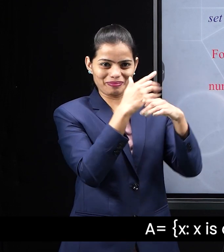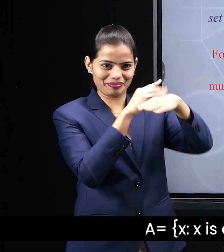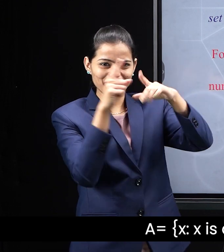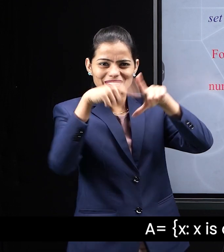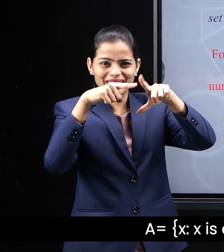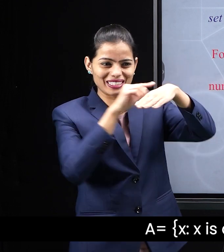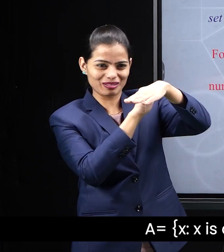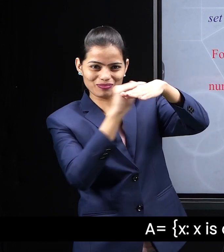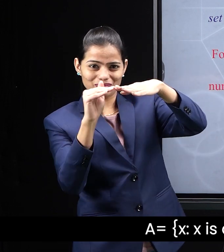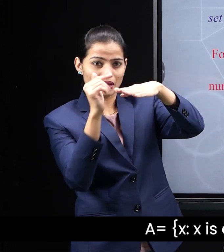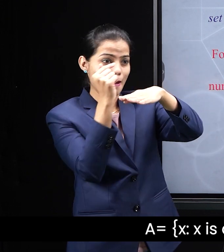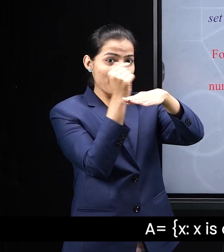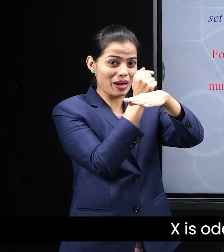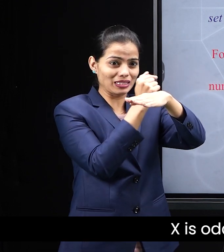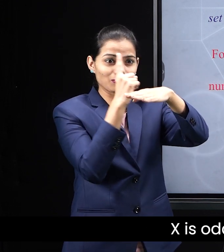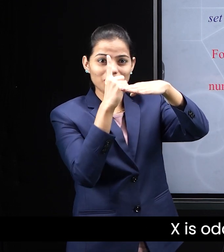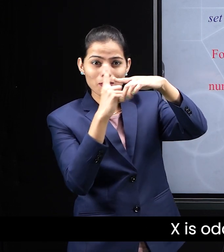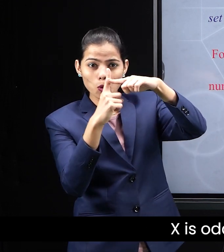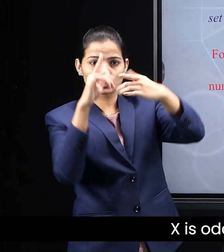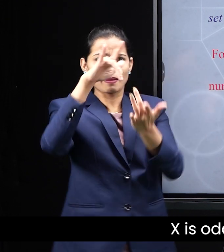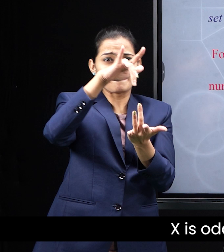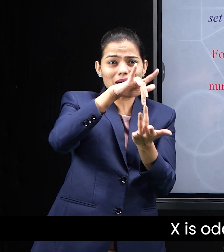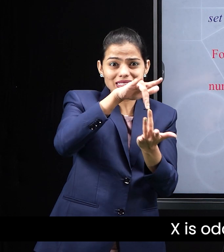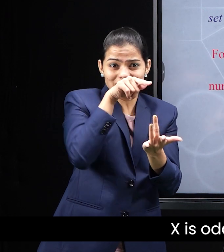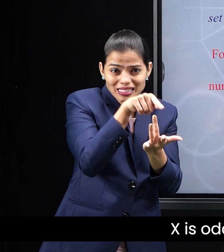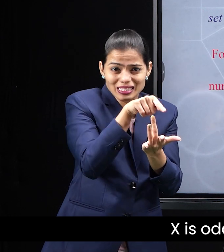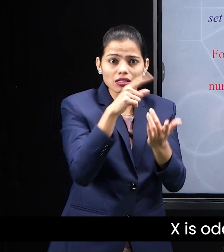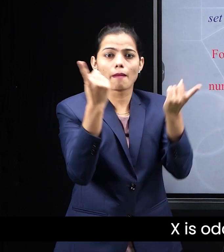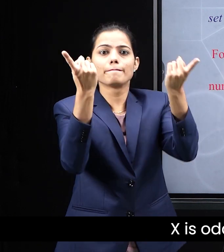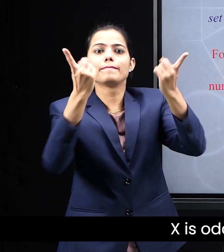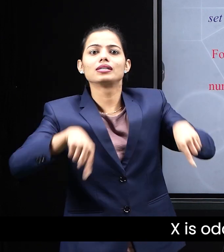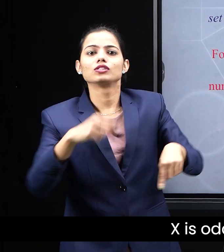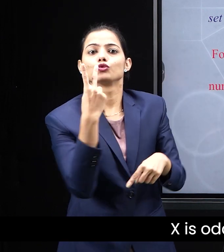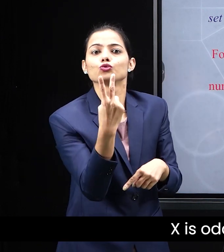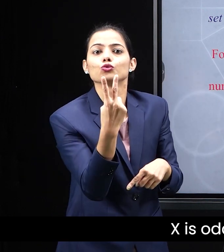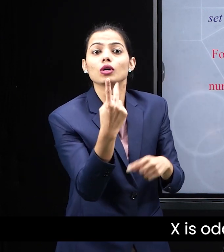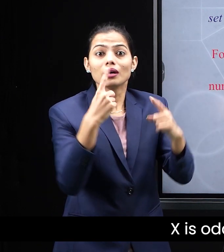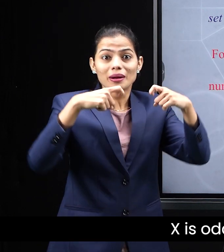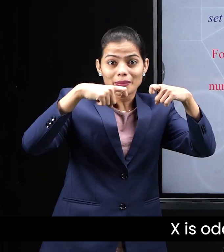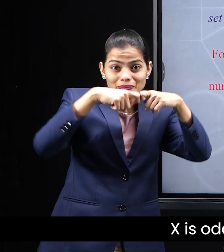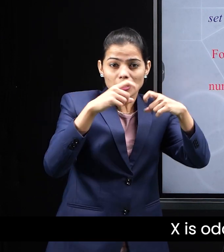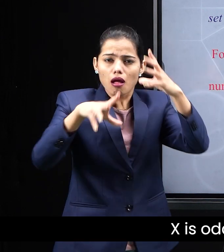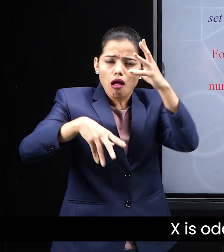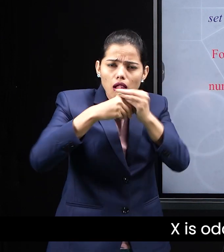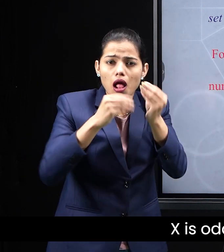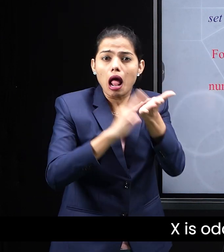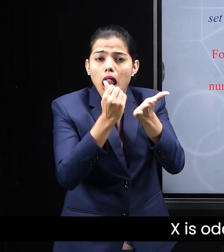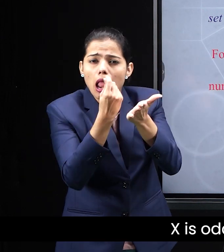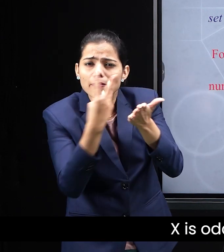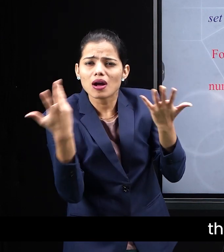2. X is odd numbers, those are 1, 3, 5. This